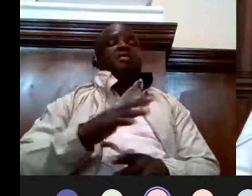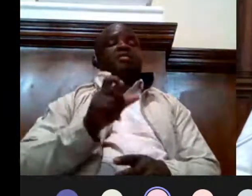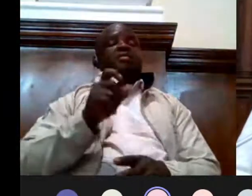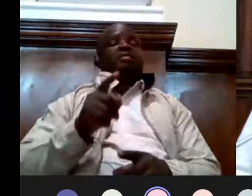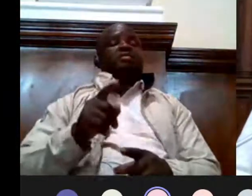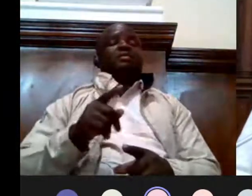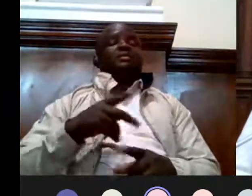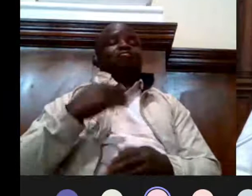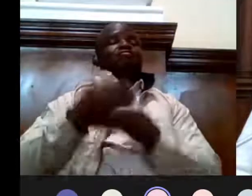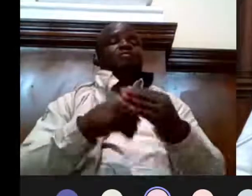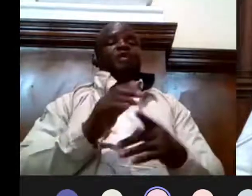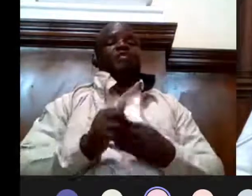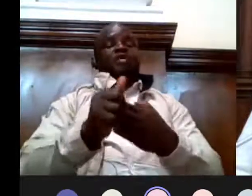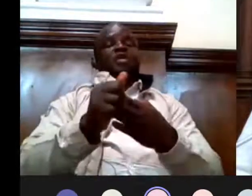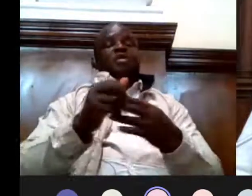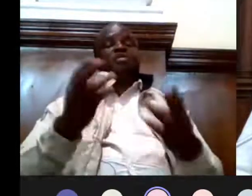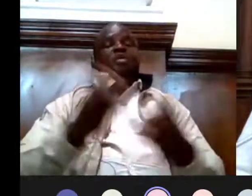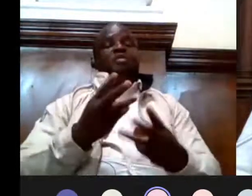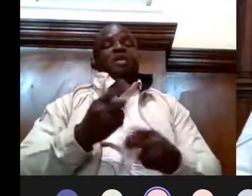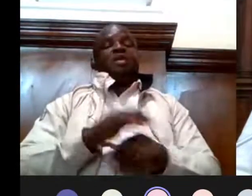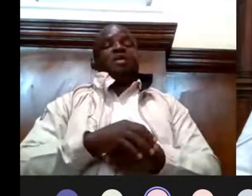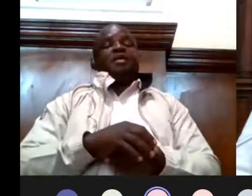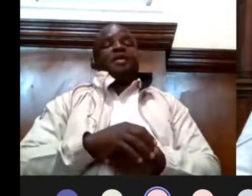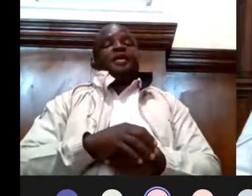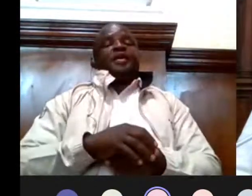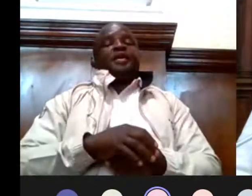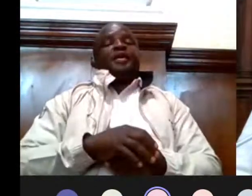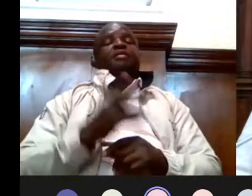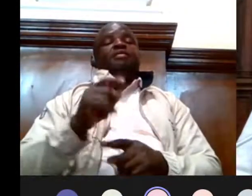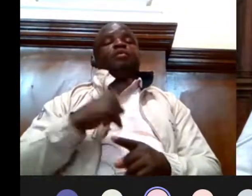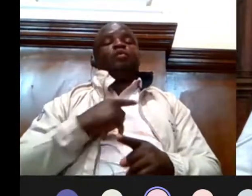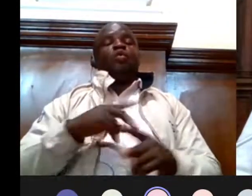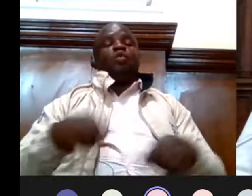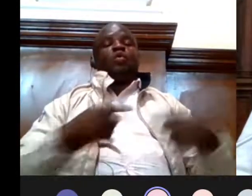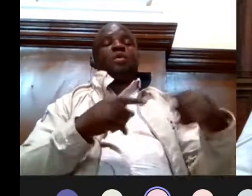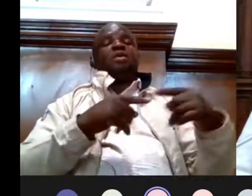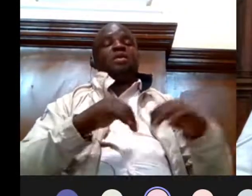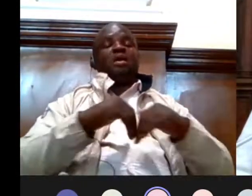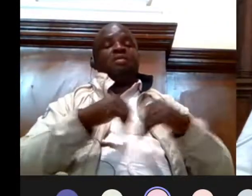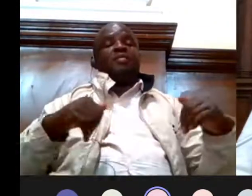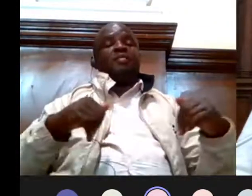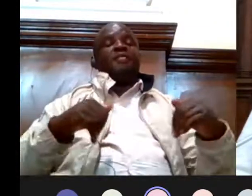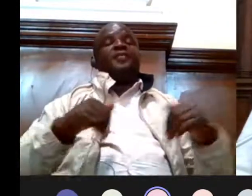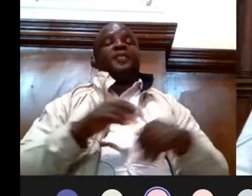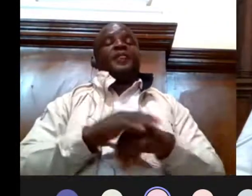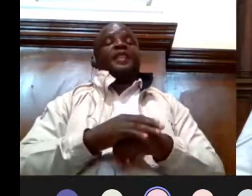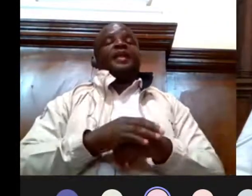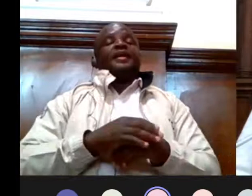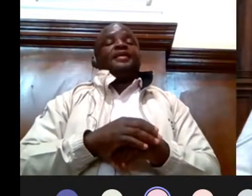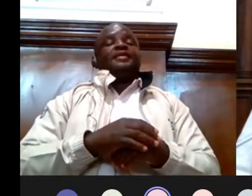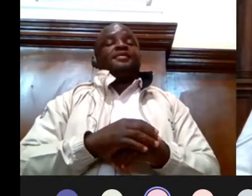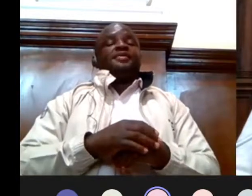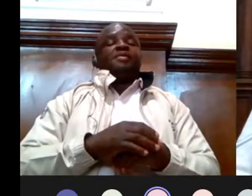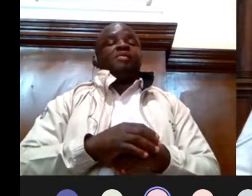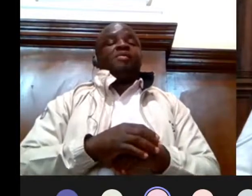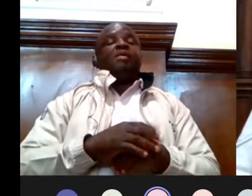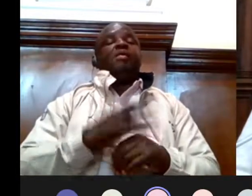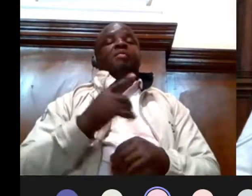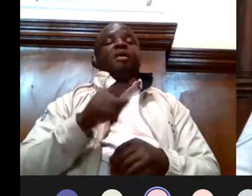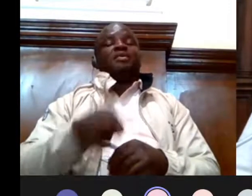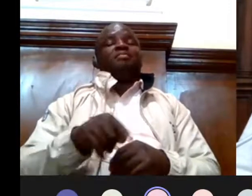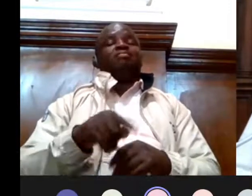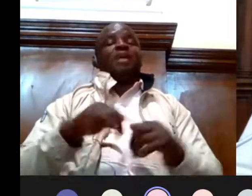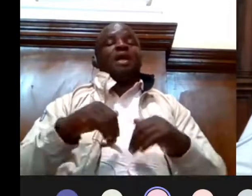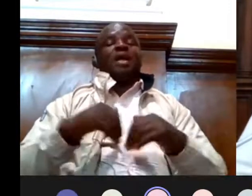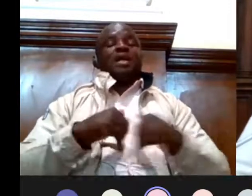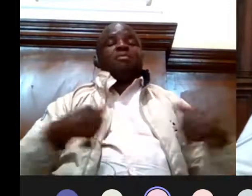people in the face of prejudice, not only against her race, but three